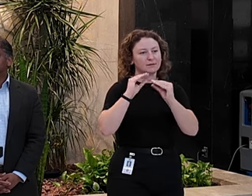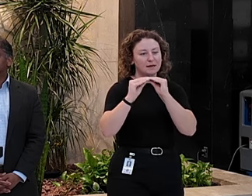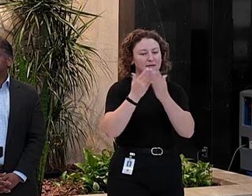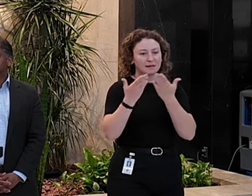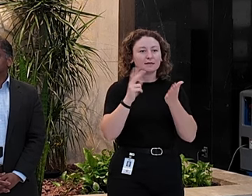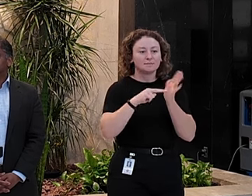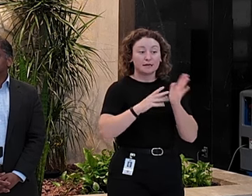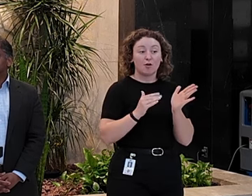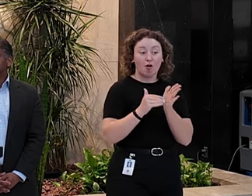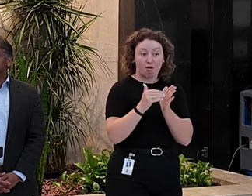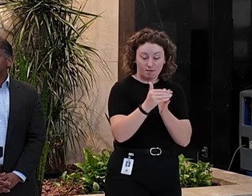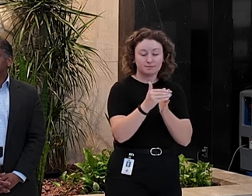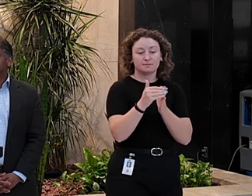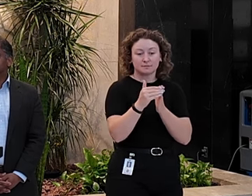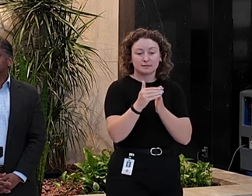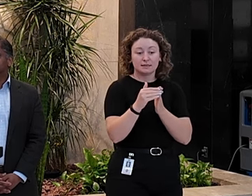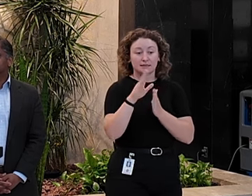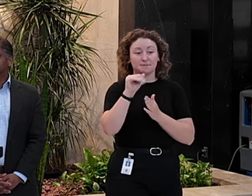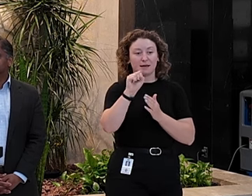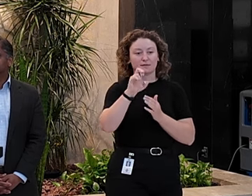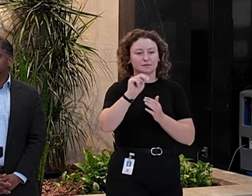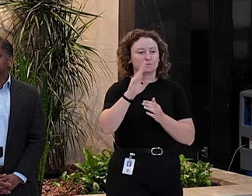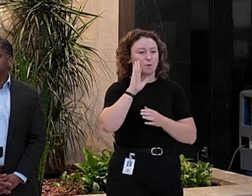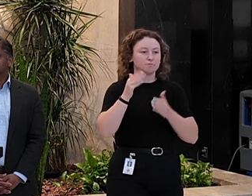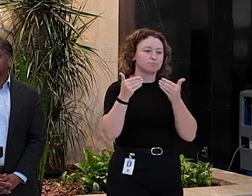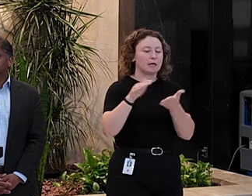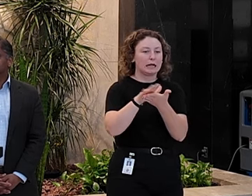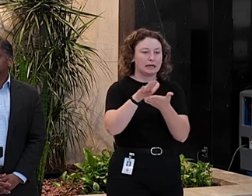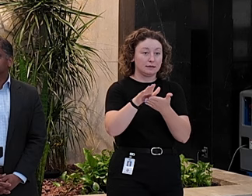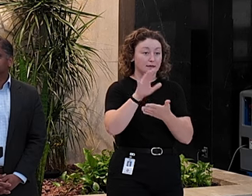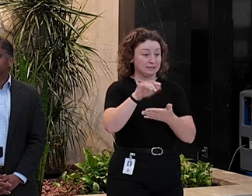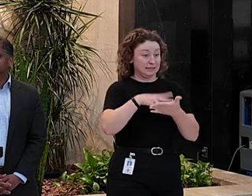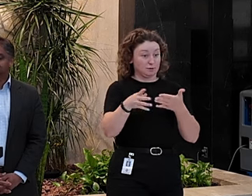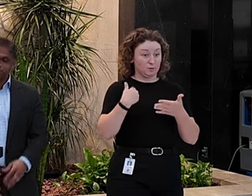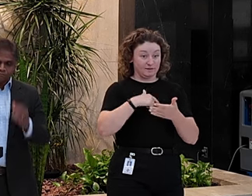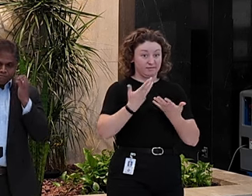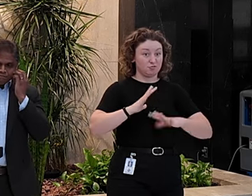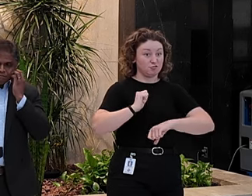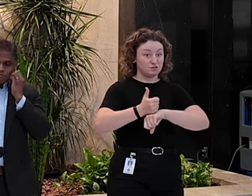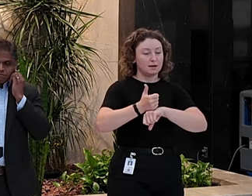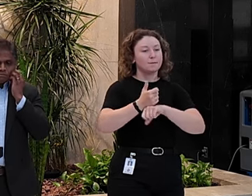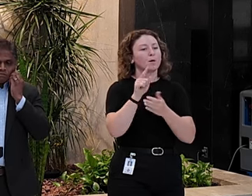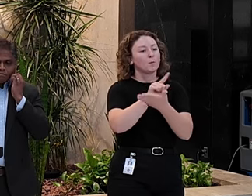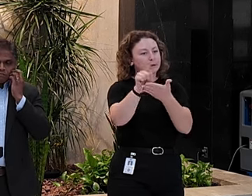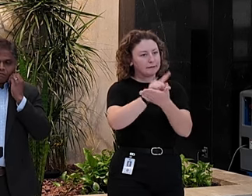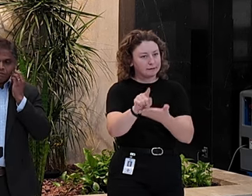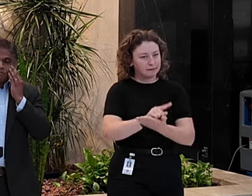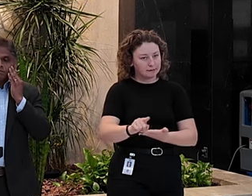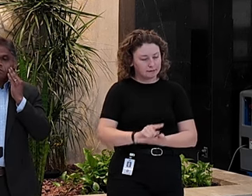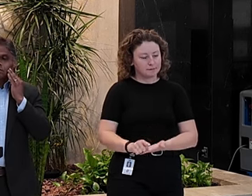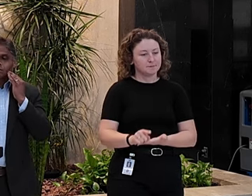on a reoccurring basis, those basins are going to be cleaned. And so that schedule we set up right now is a weekly